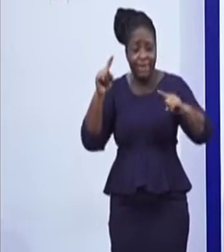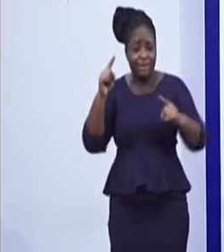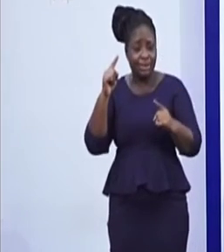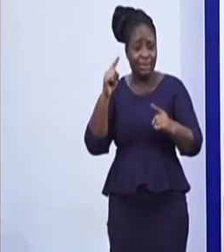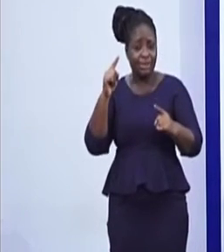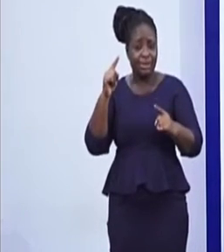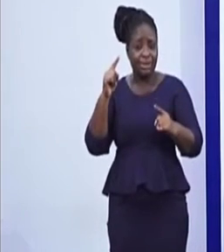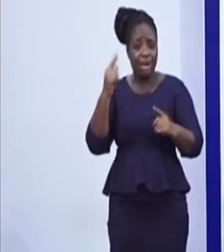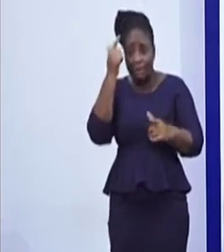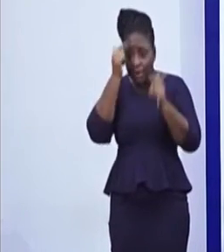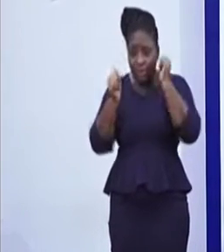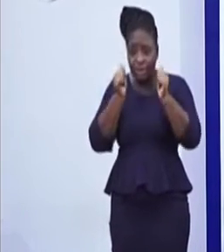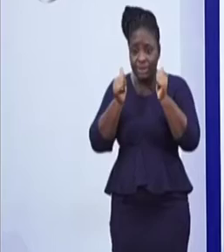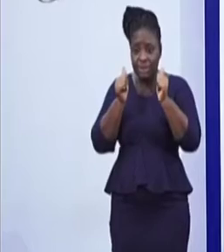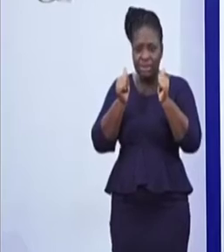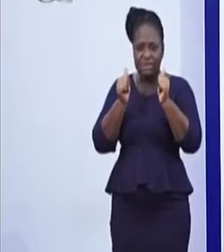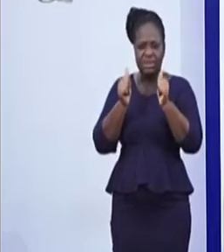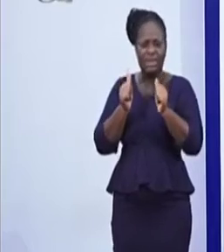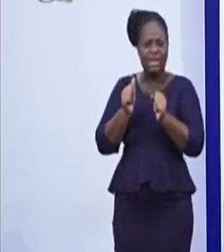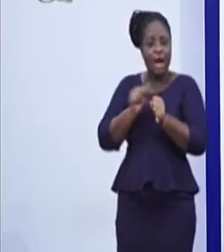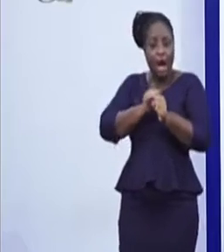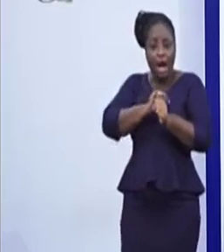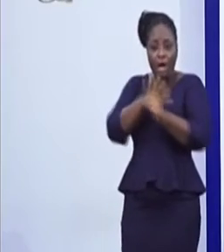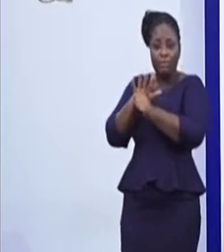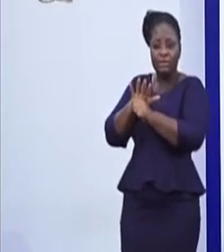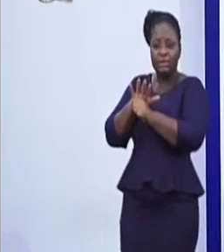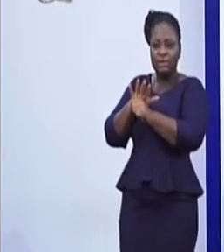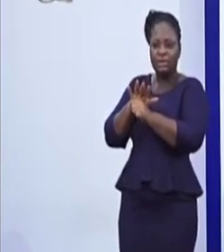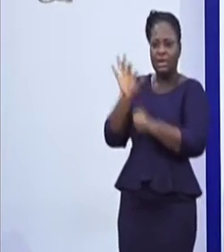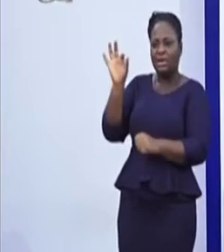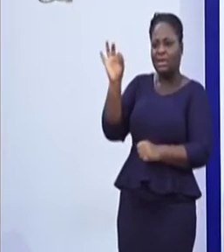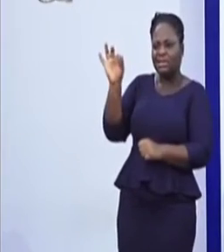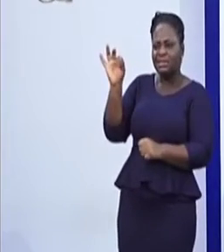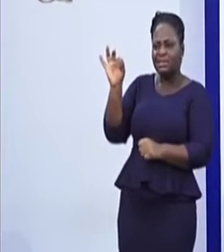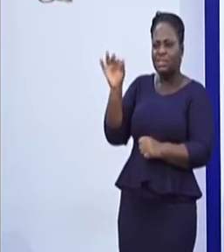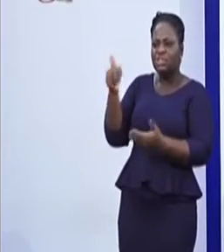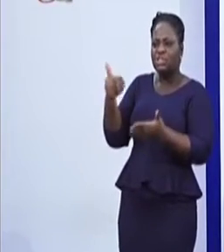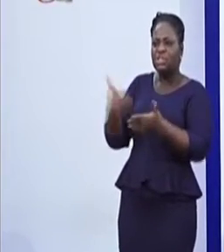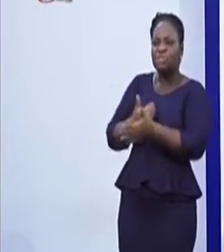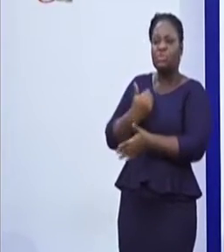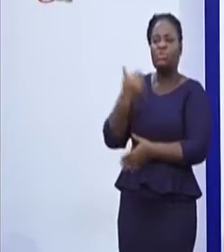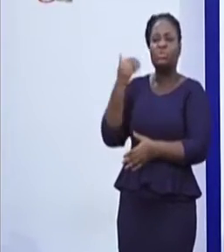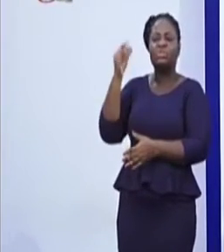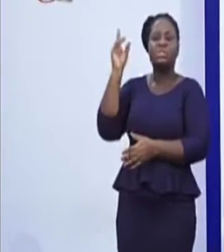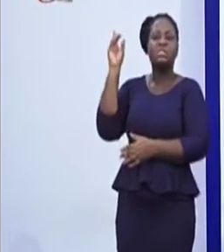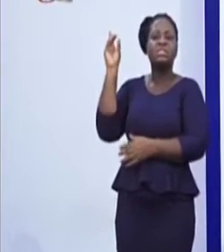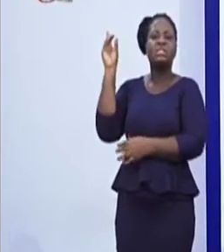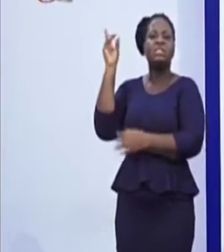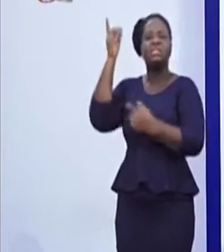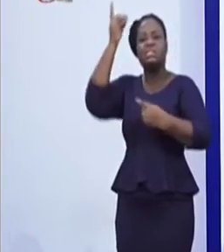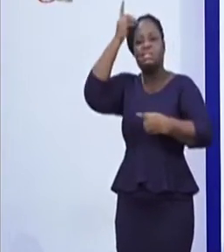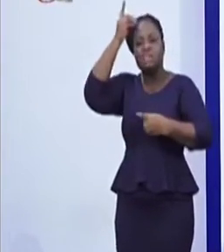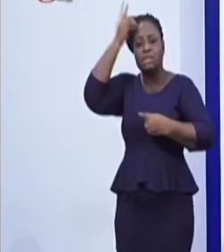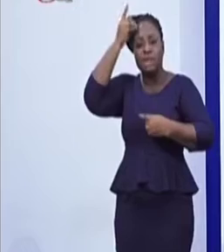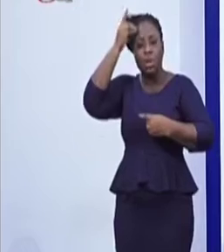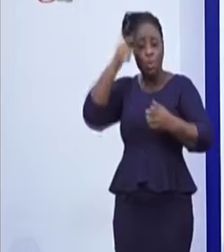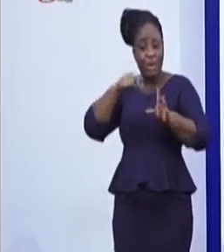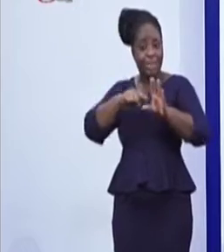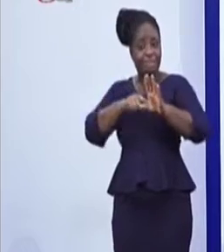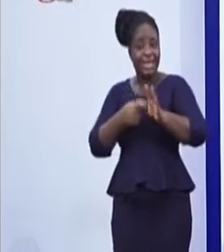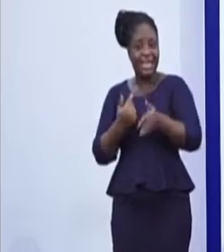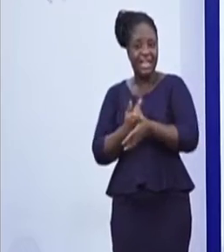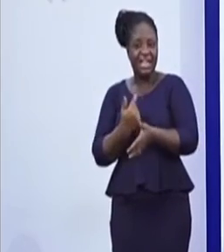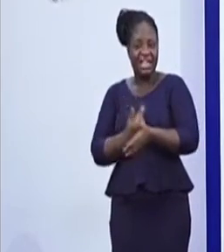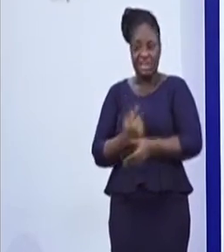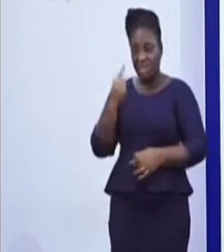because COVID-19 is a new disease with a lot of unknowns. When it started in Ghana, it was seen as a burger disease,